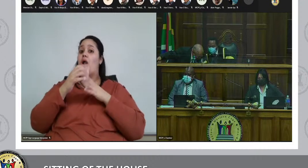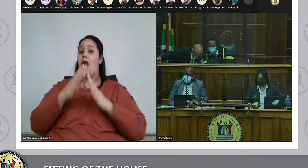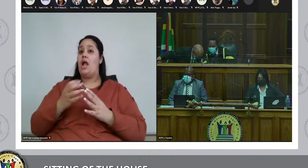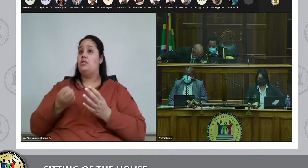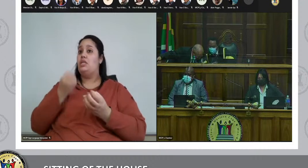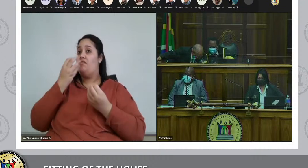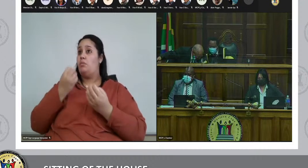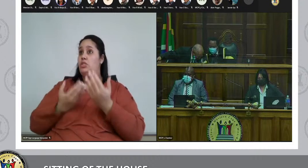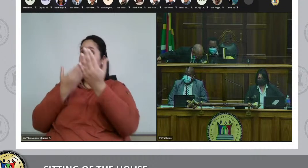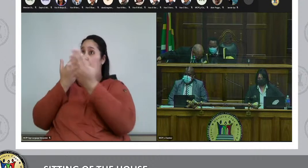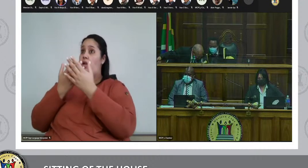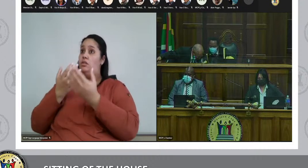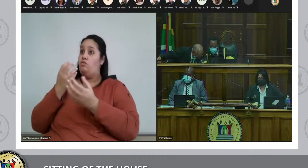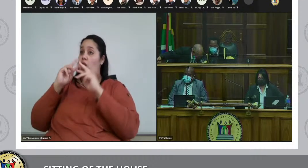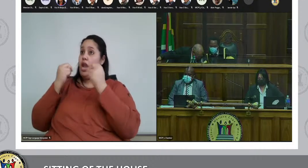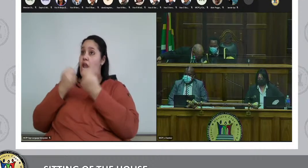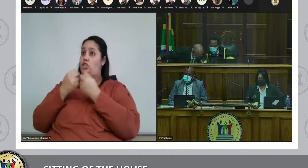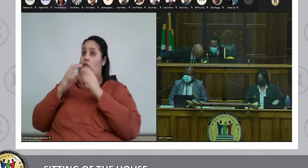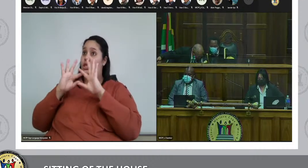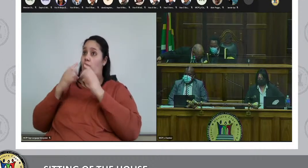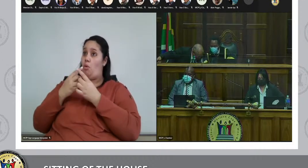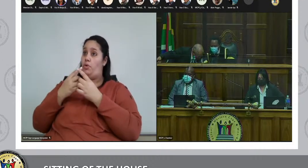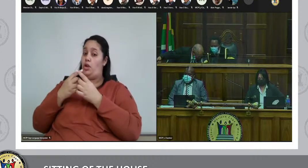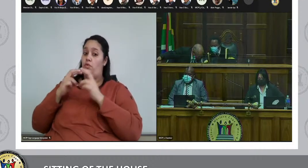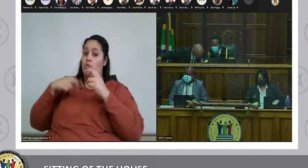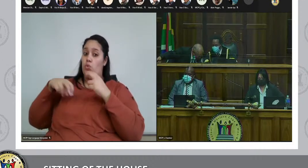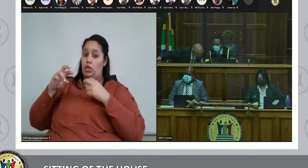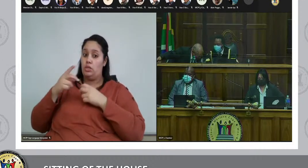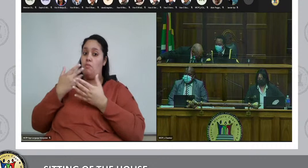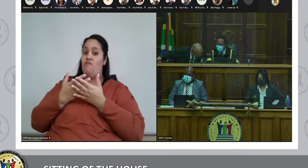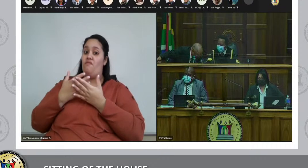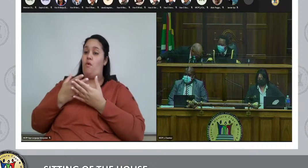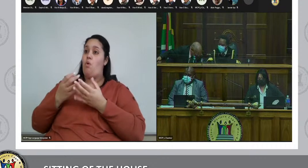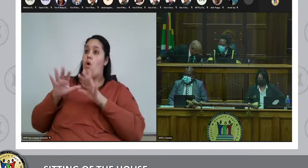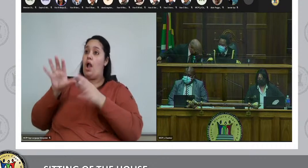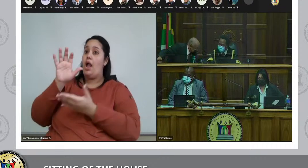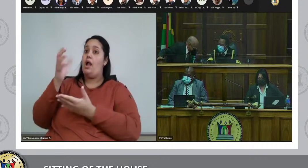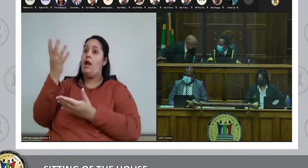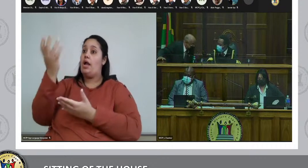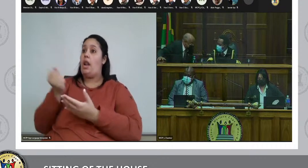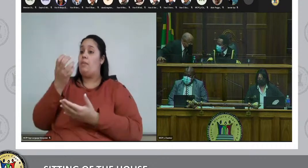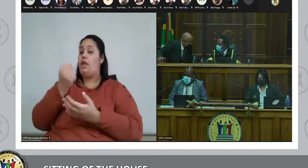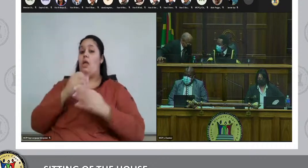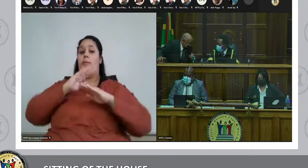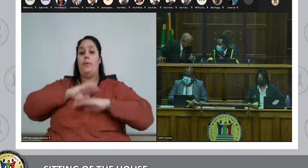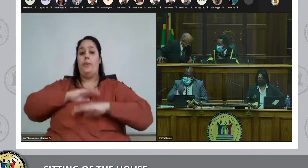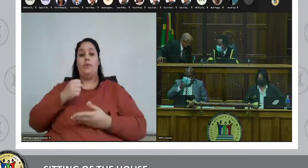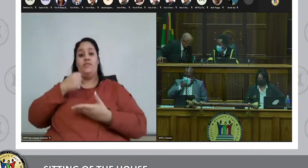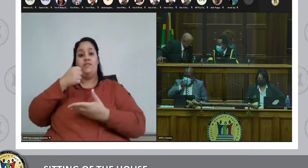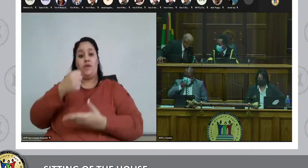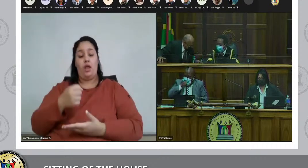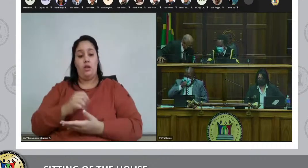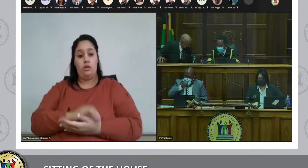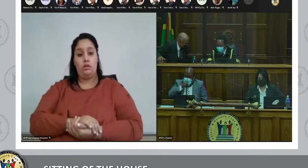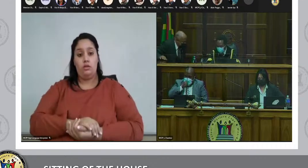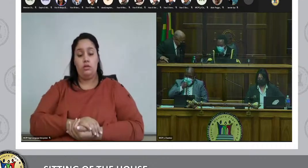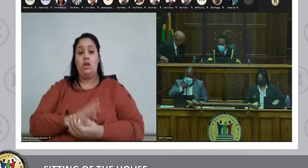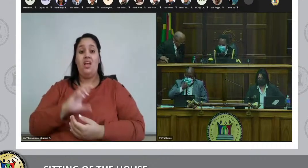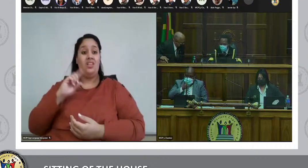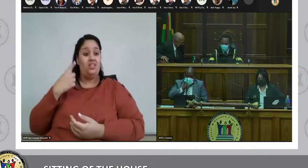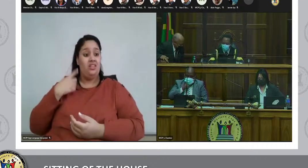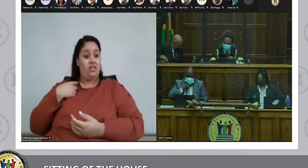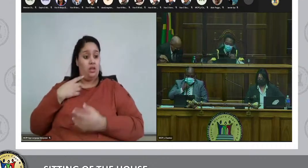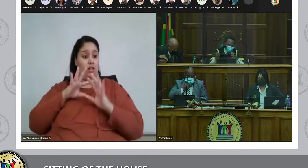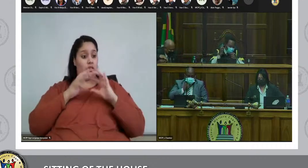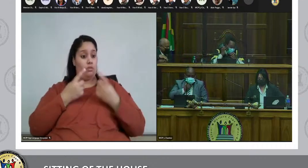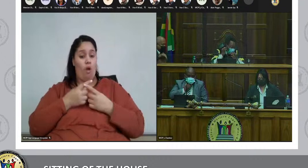National Department of Tourism for purposes of claiming relief fund on behalf of tour guides in the province, did the department